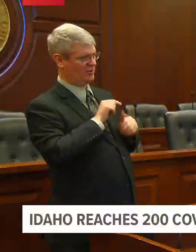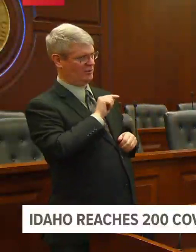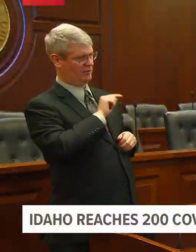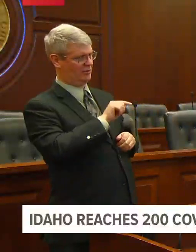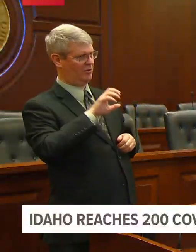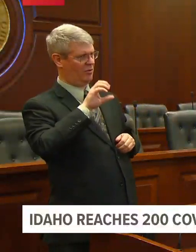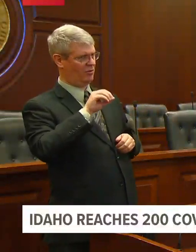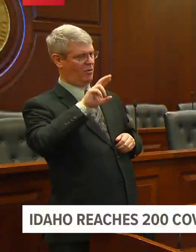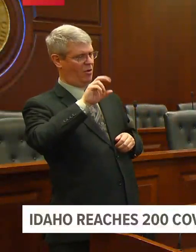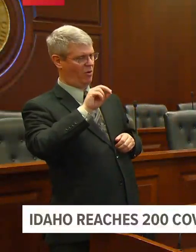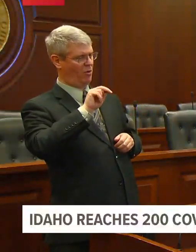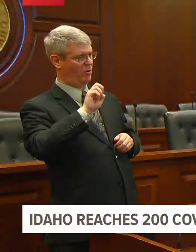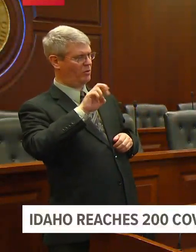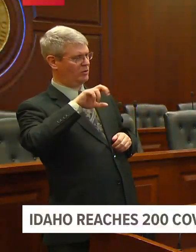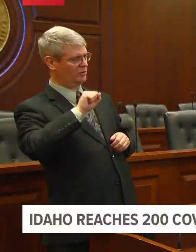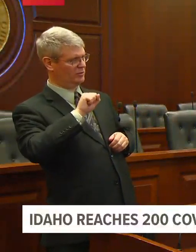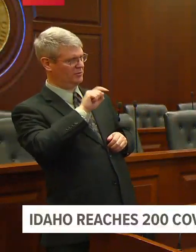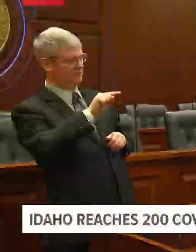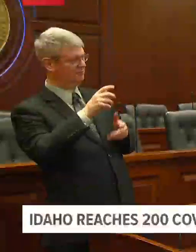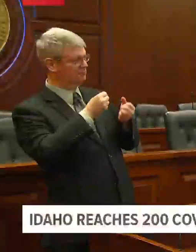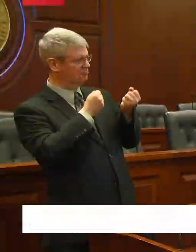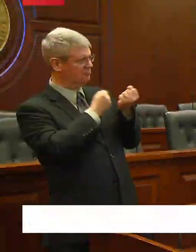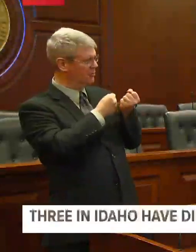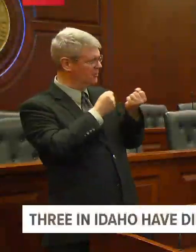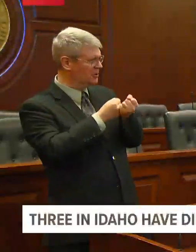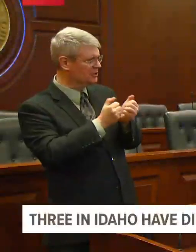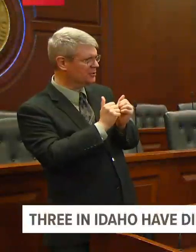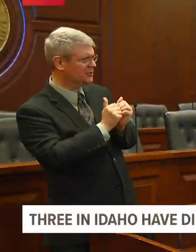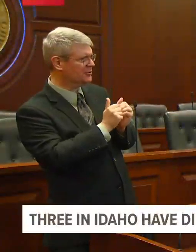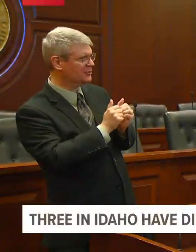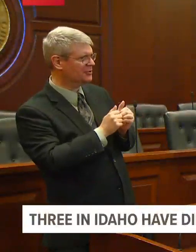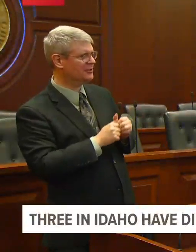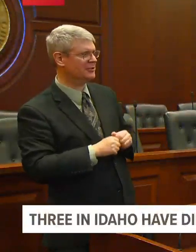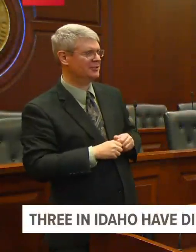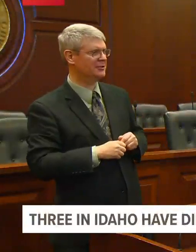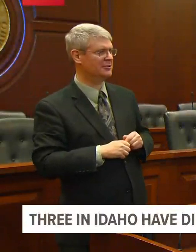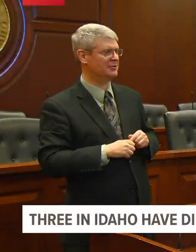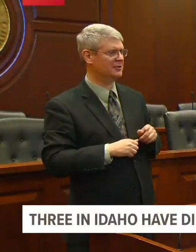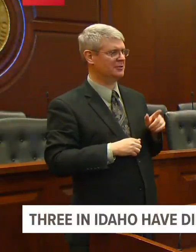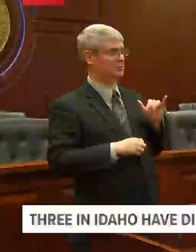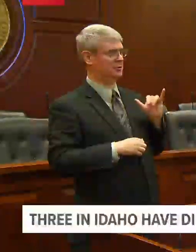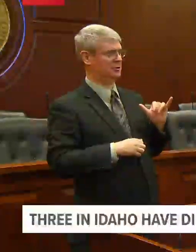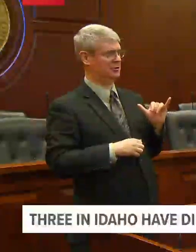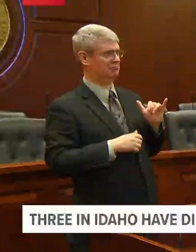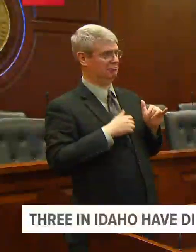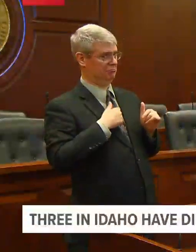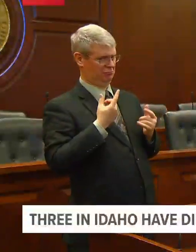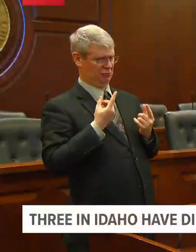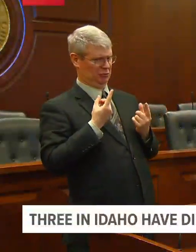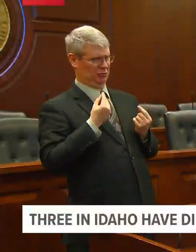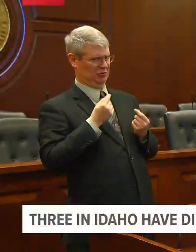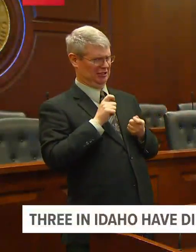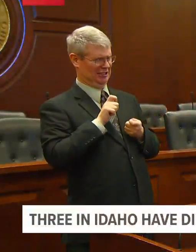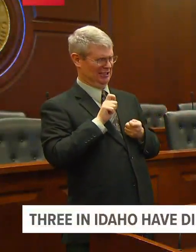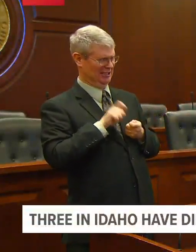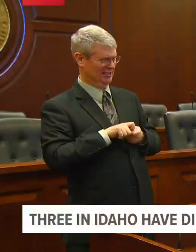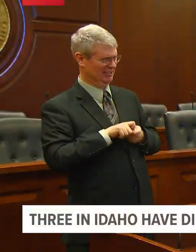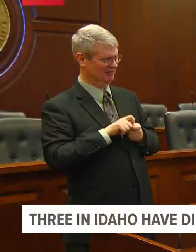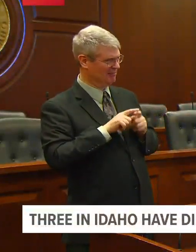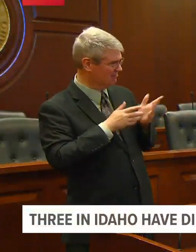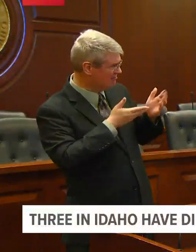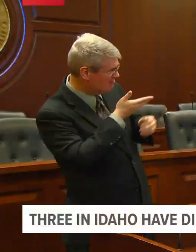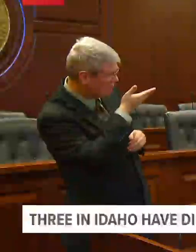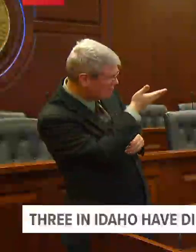counts? I don't know specifically. Brad Ritchie could address that, but coroners are part of this